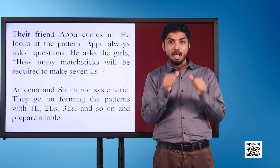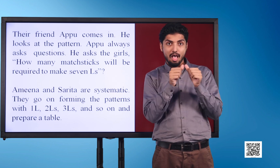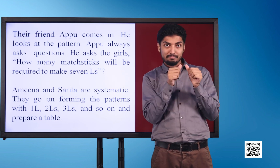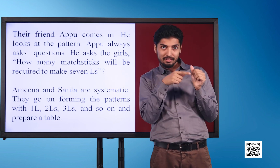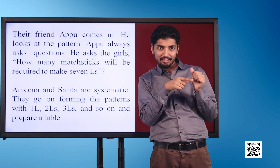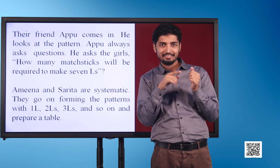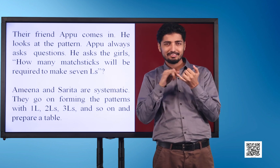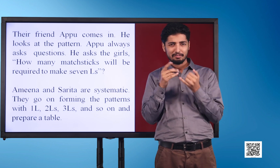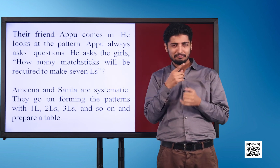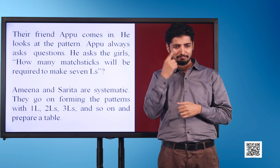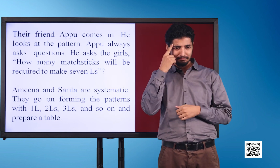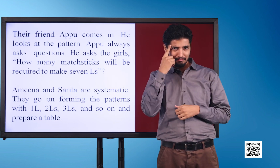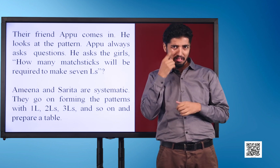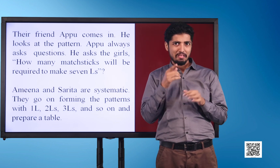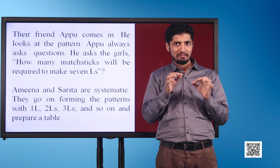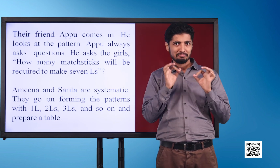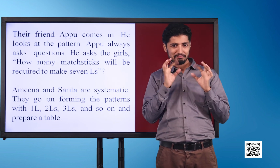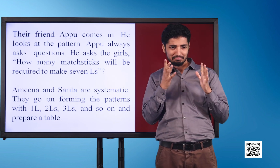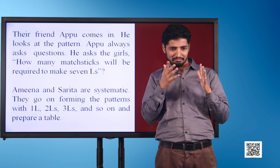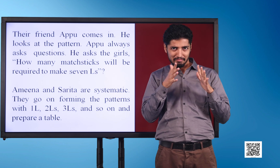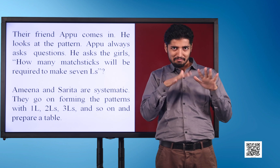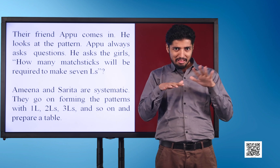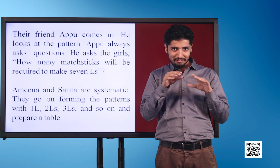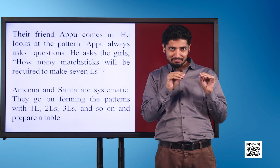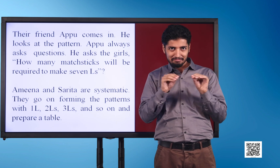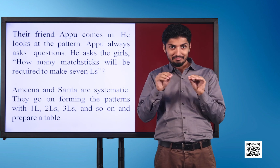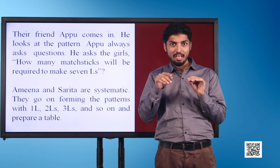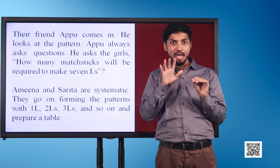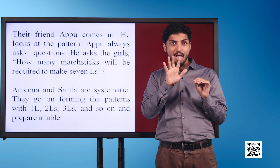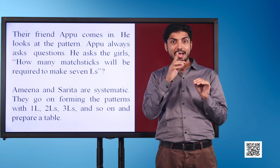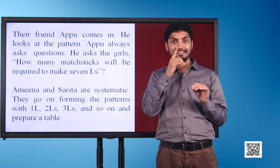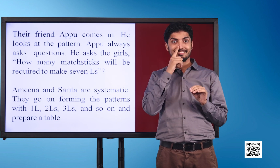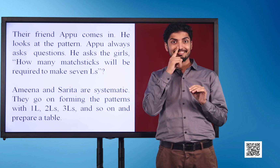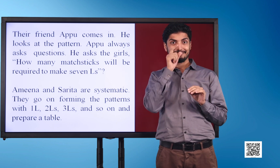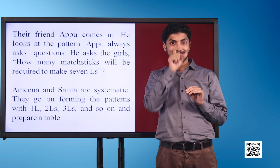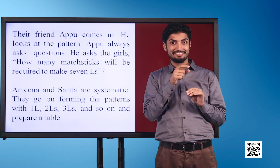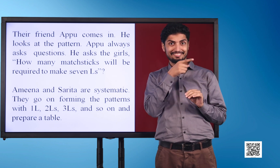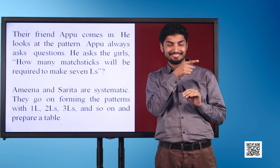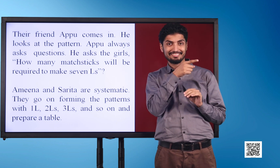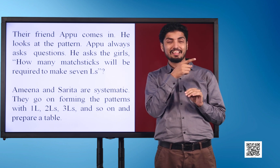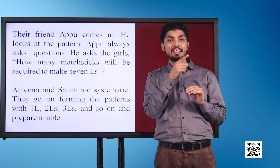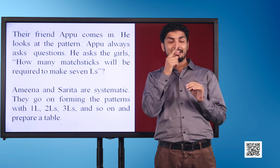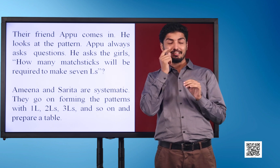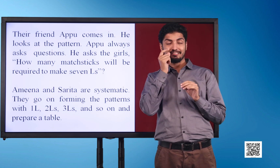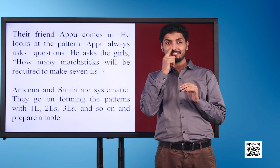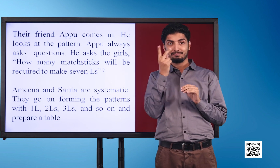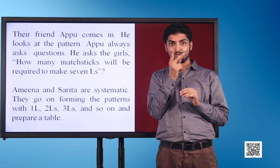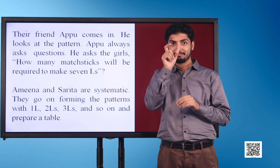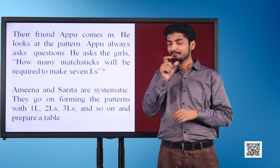Amina and Sarita are systematic. They go on forming the patterns with 1L, 2Ls,